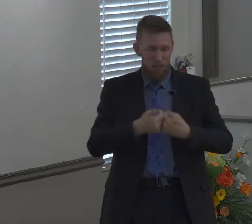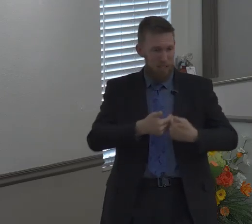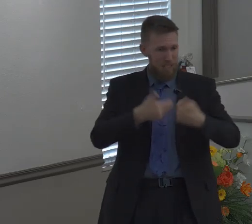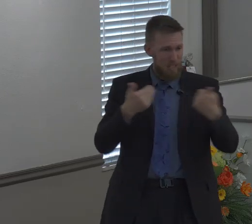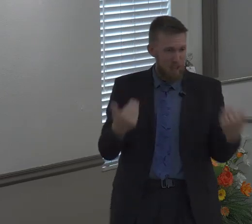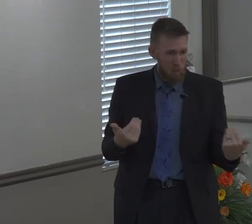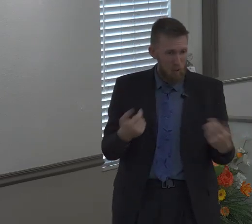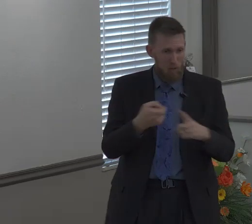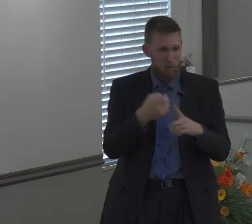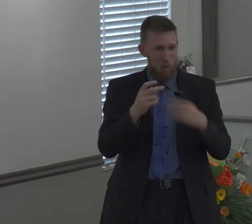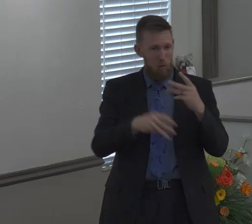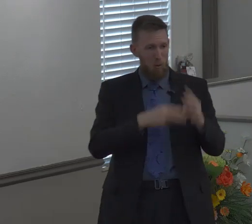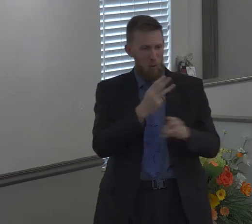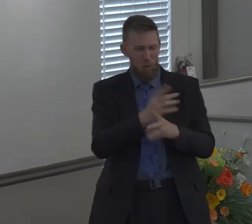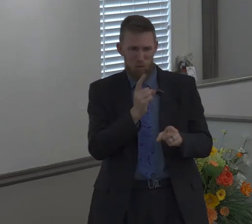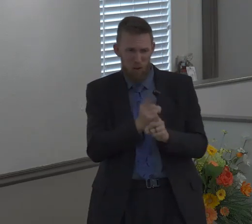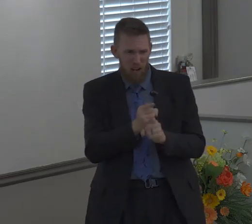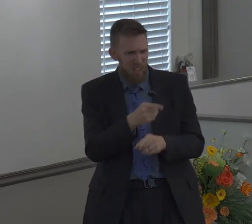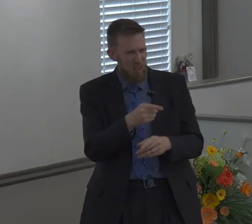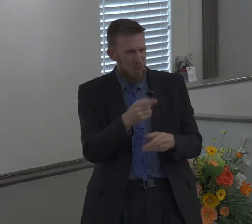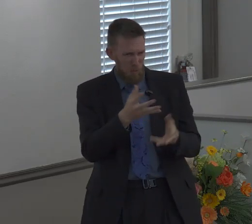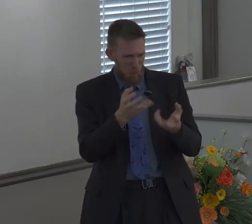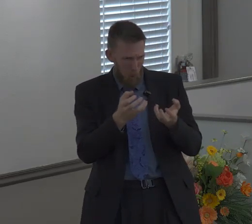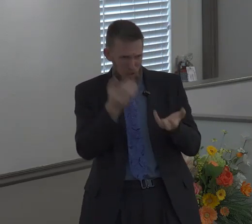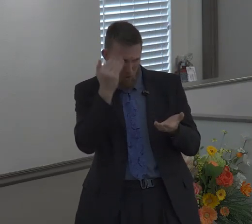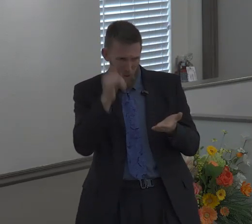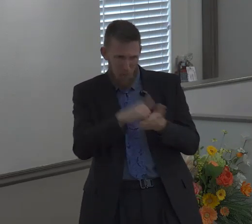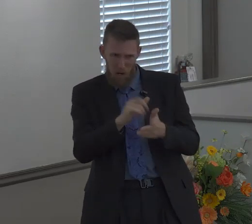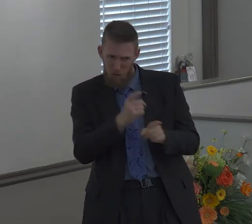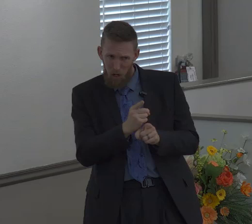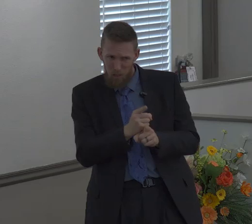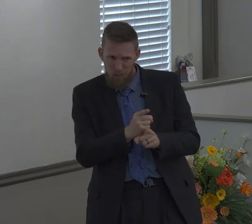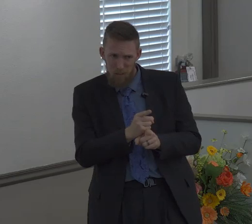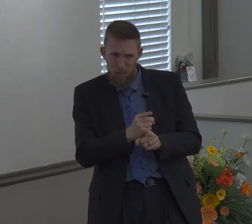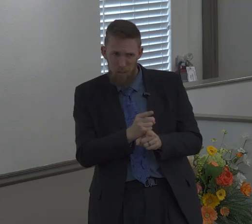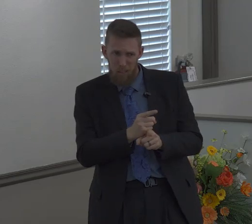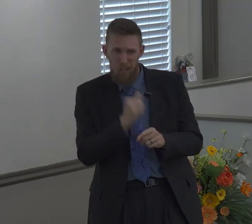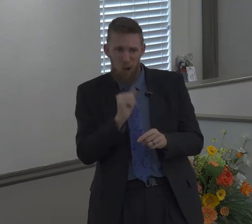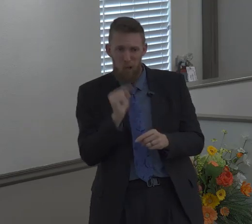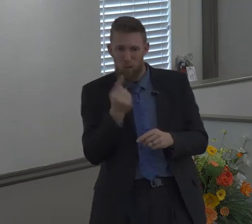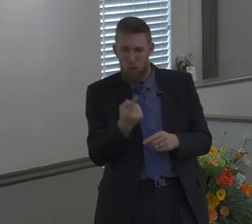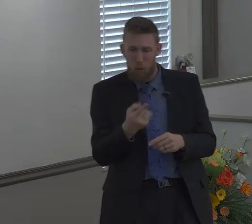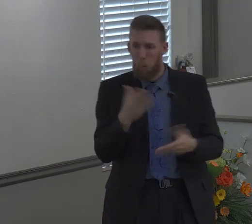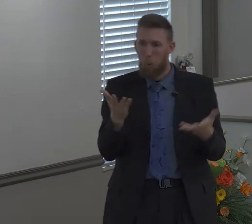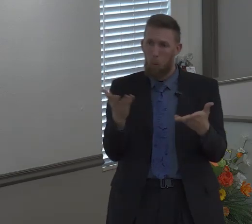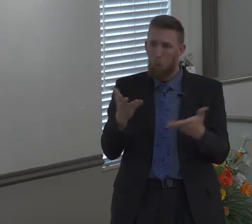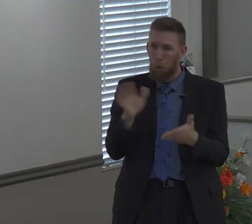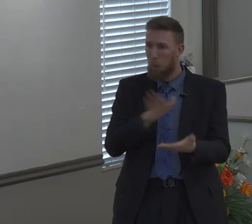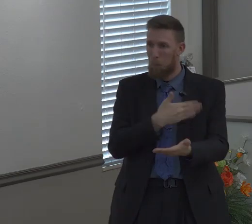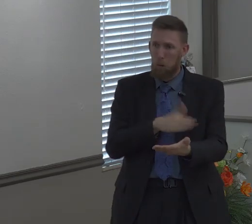consecration and living for God? Don't you want to know about any of that?